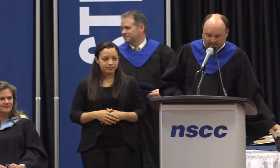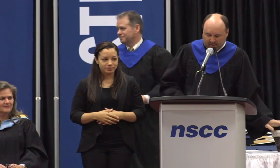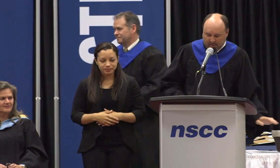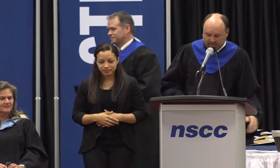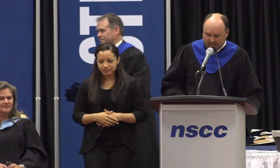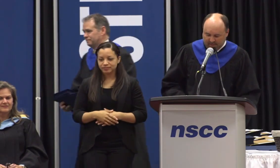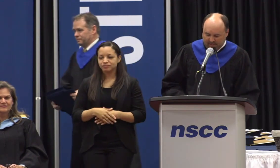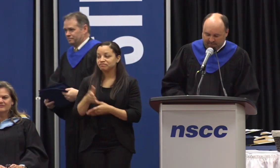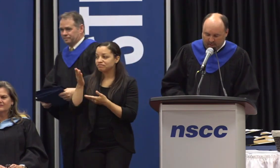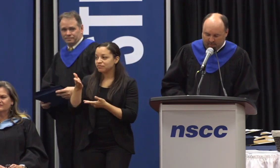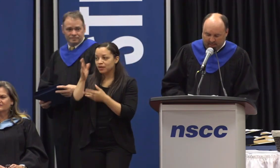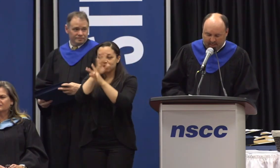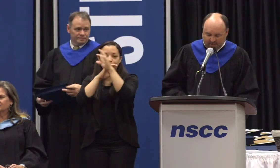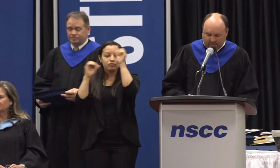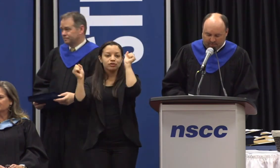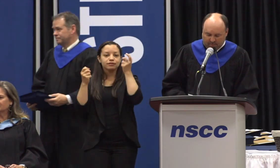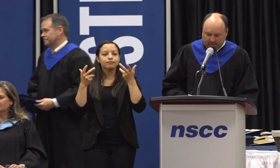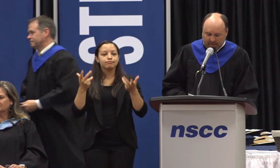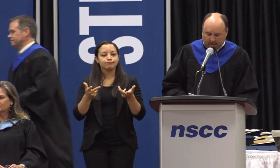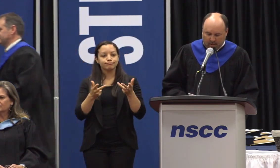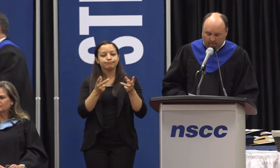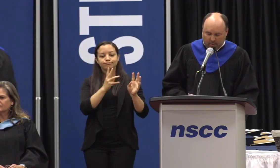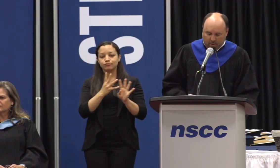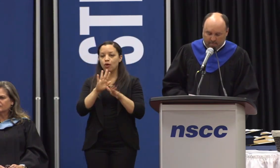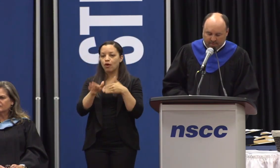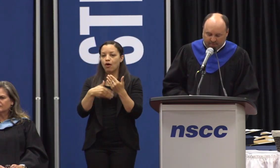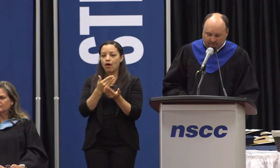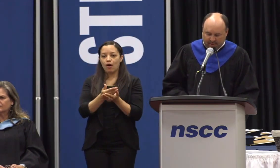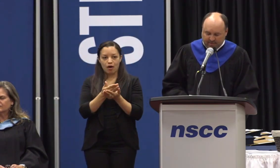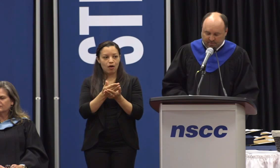Mr. President, I present to you the following candidates who have completed all